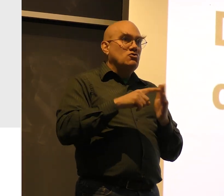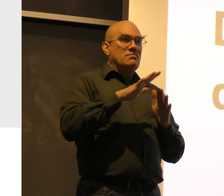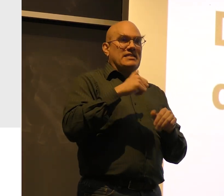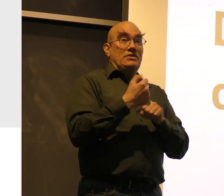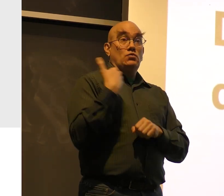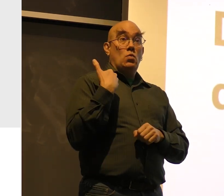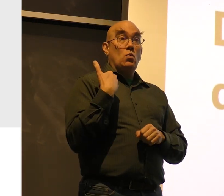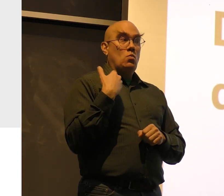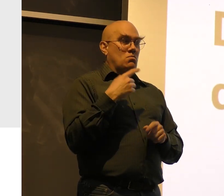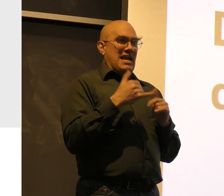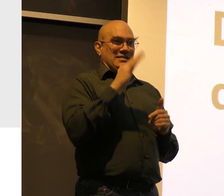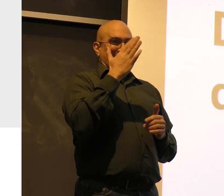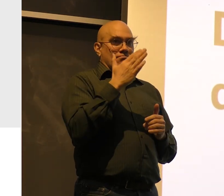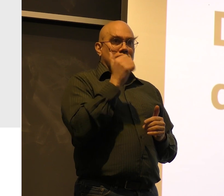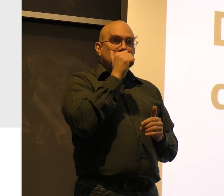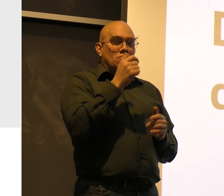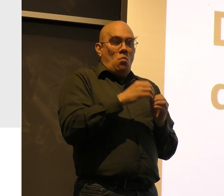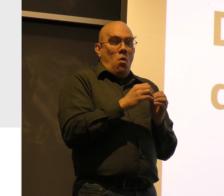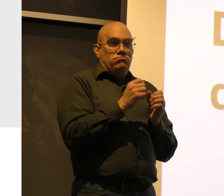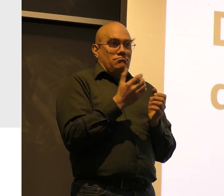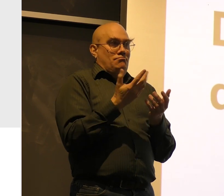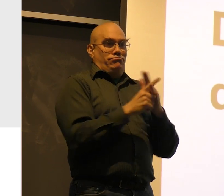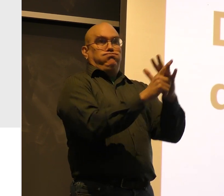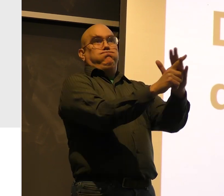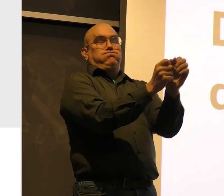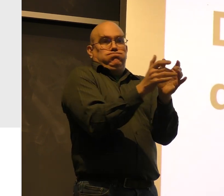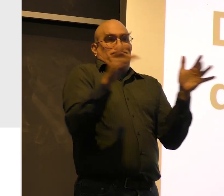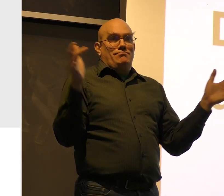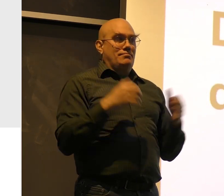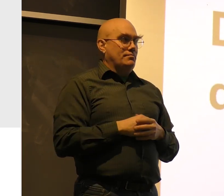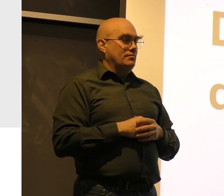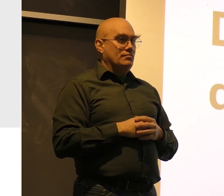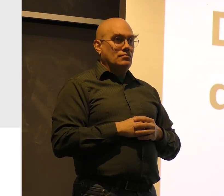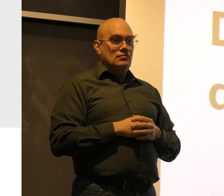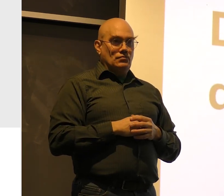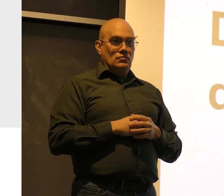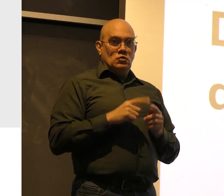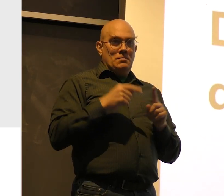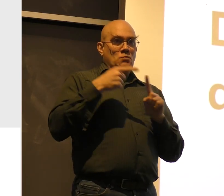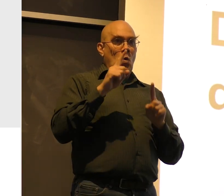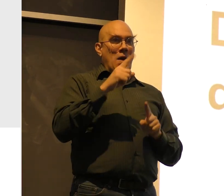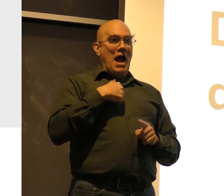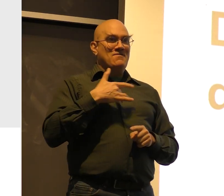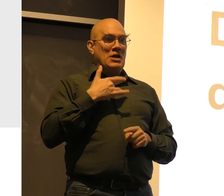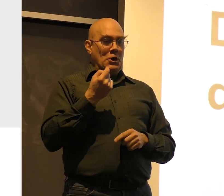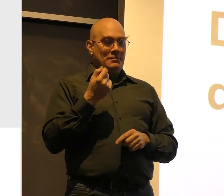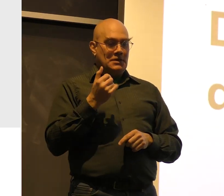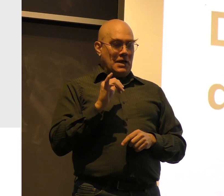is becoming more evident than it was even just a few years ago. And every single day, we're seeing more and more evidence of the same. So to the point where